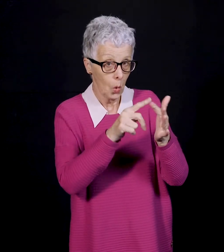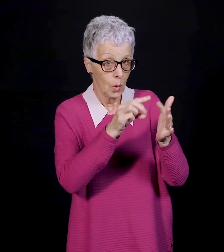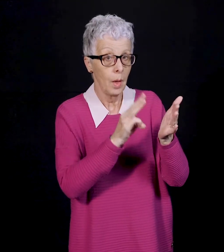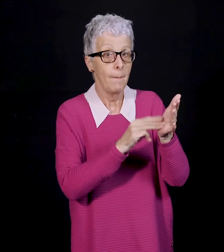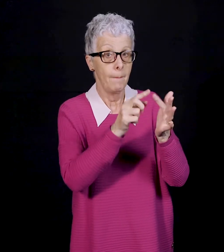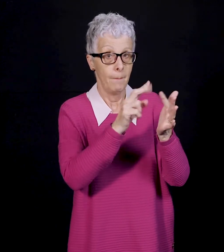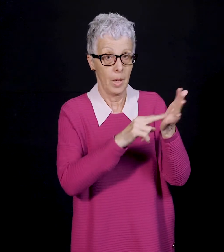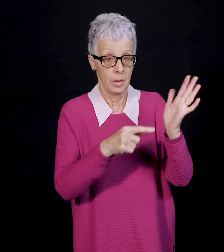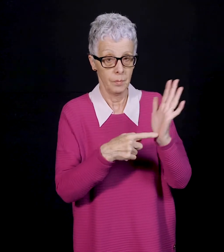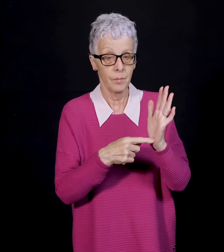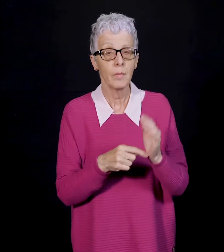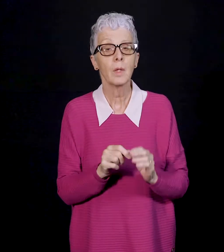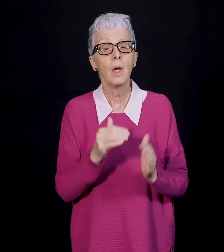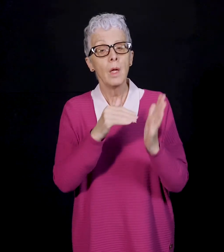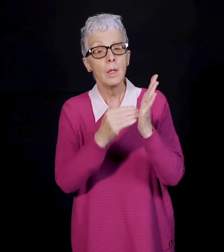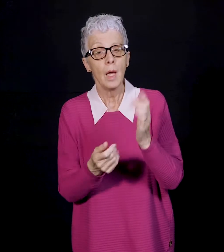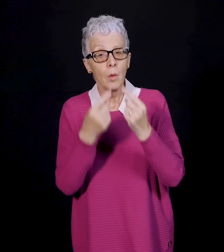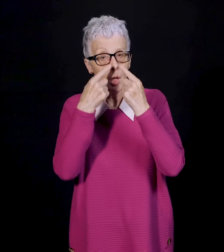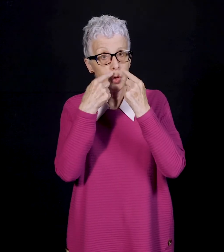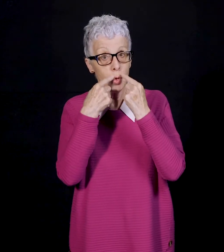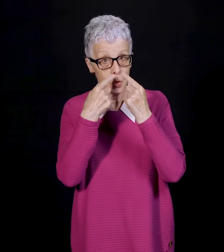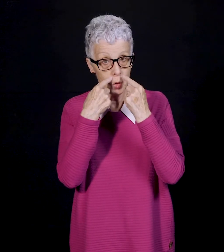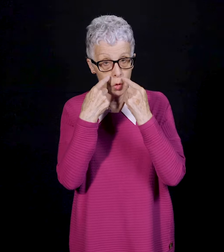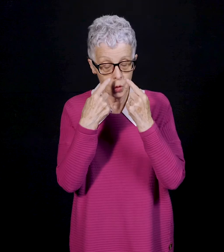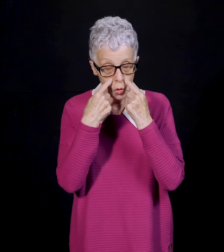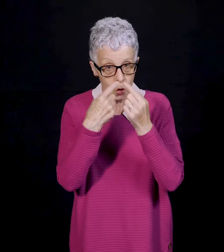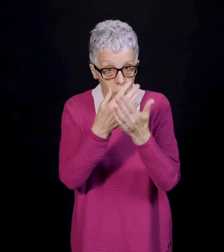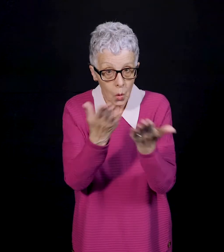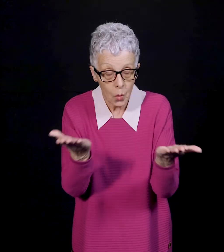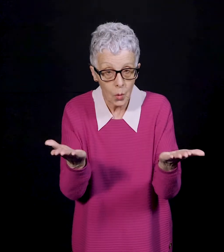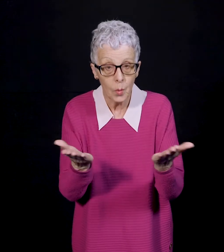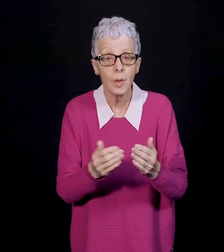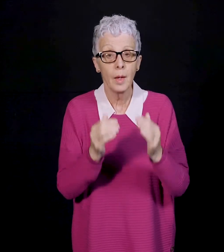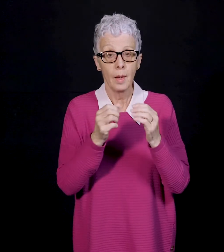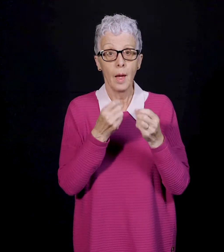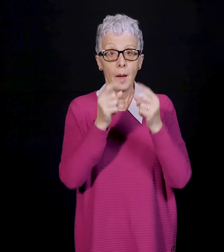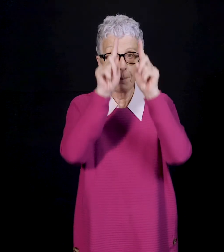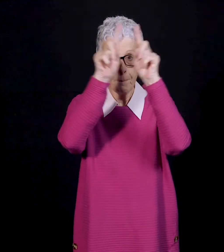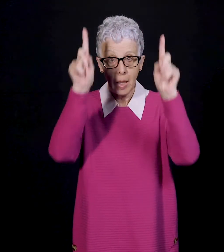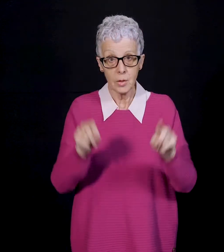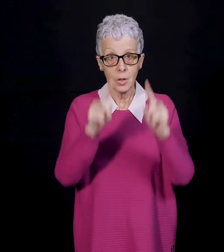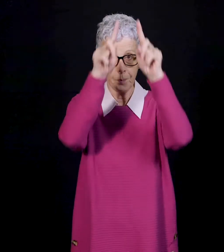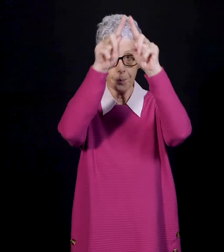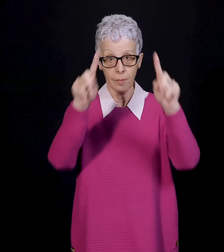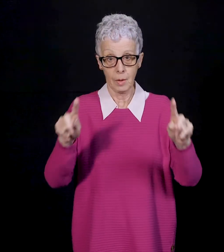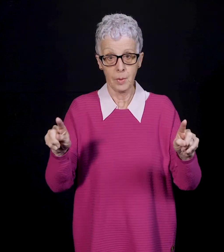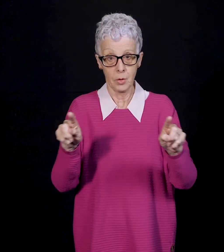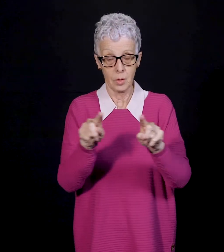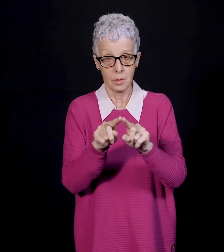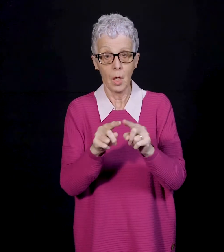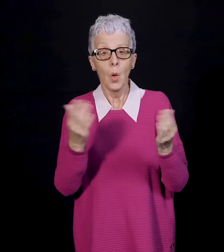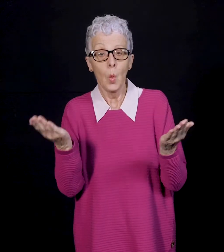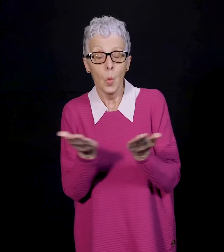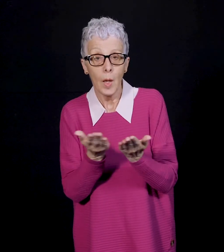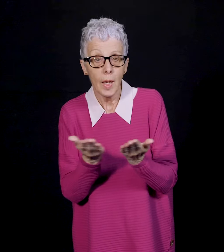to take you to a diagram which will actually speak about the way in which Leviticus is put together, but in particular where the Day of Atonement